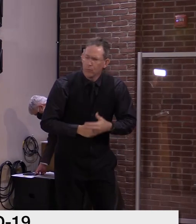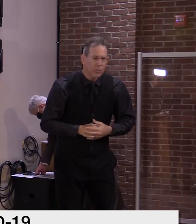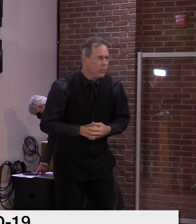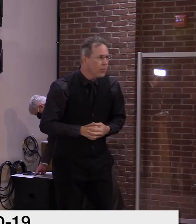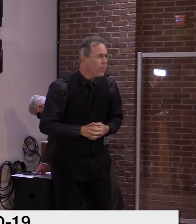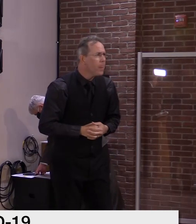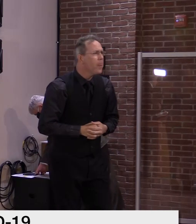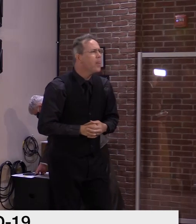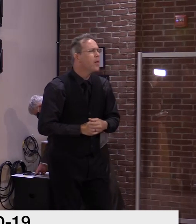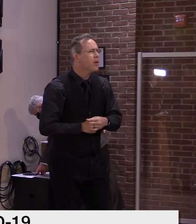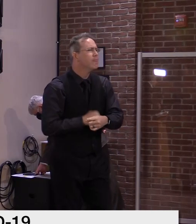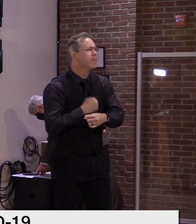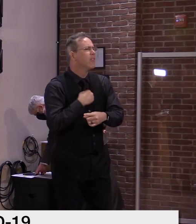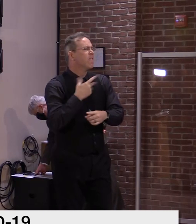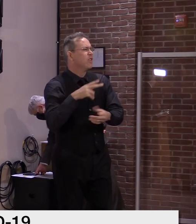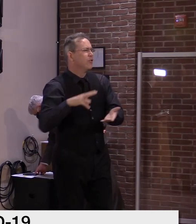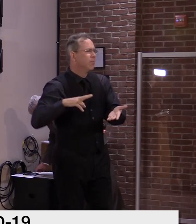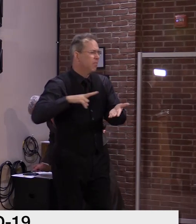All right, thank you.